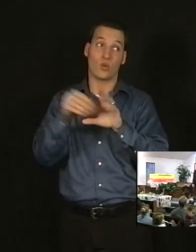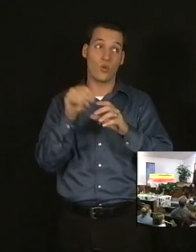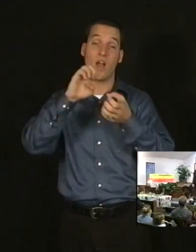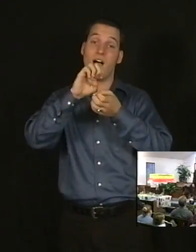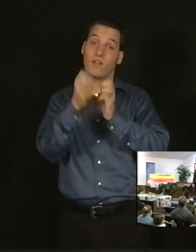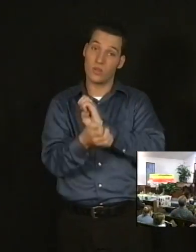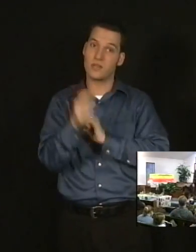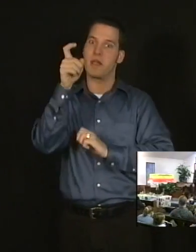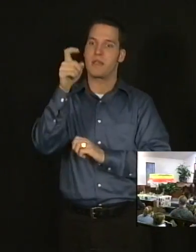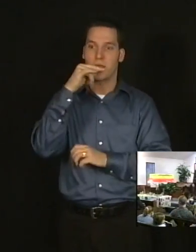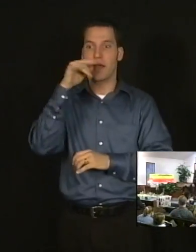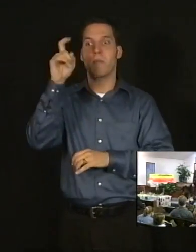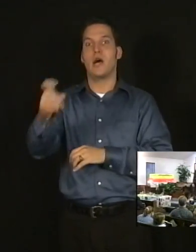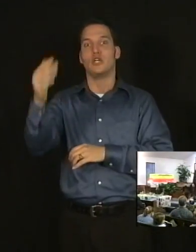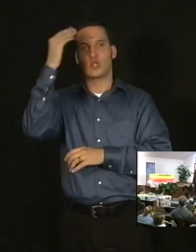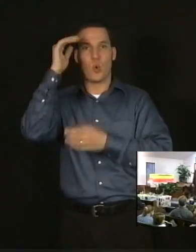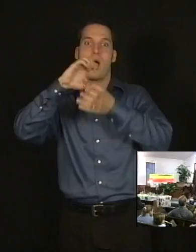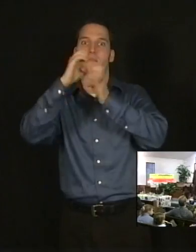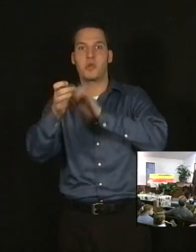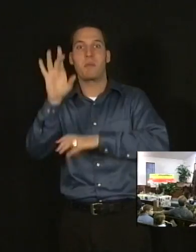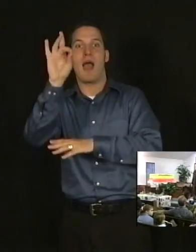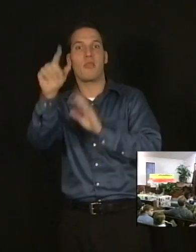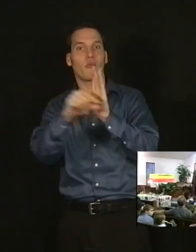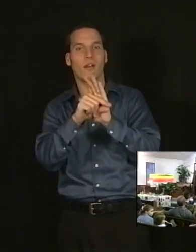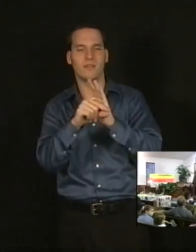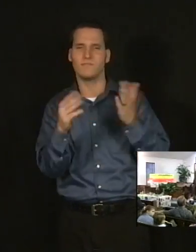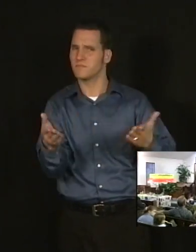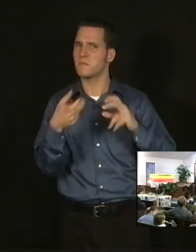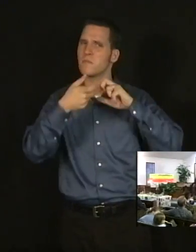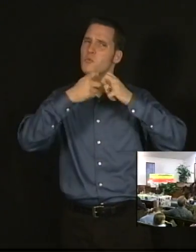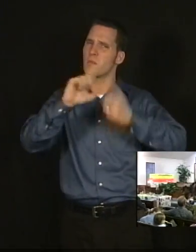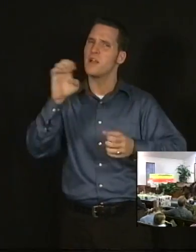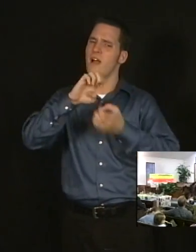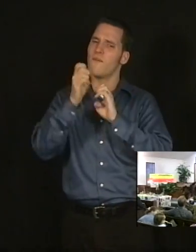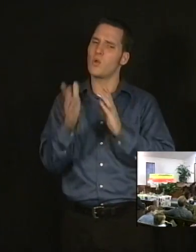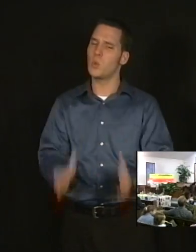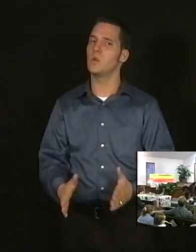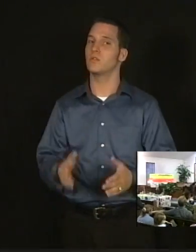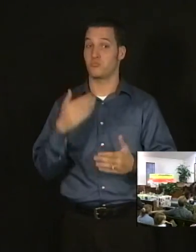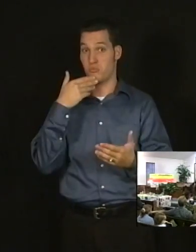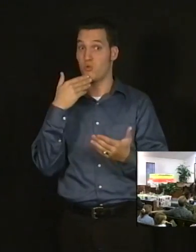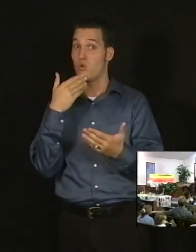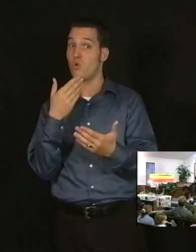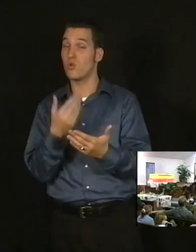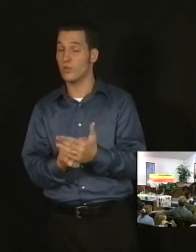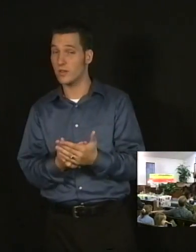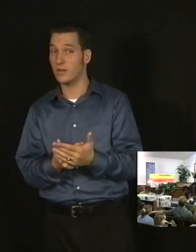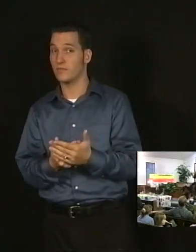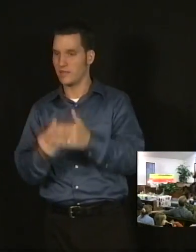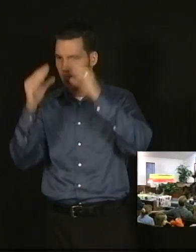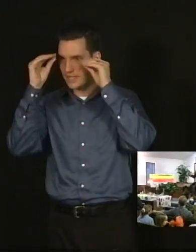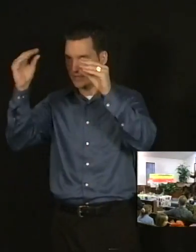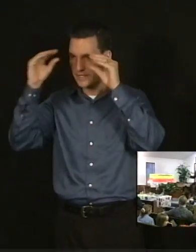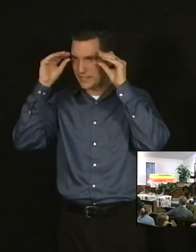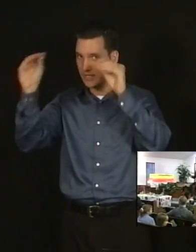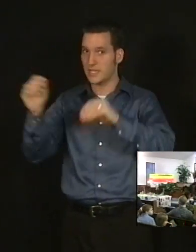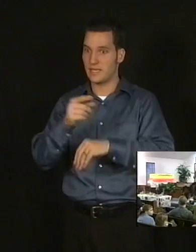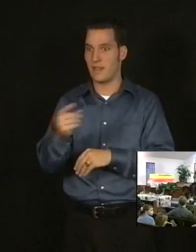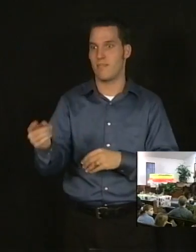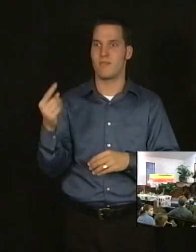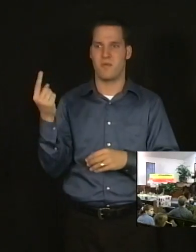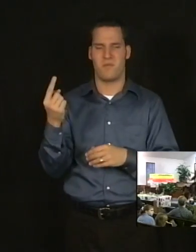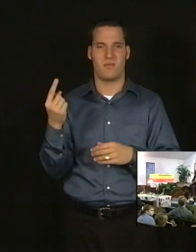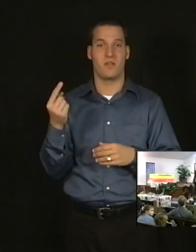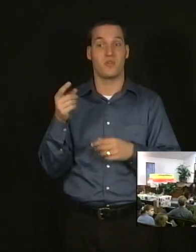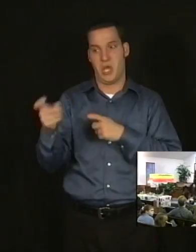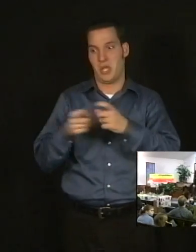grade. Now the problem is, the atheists are really good at packing that committee. That way you only have to have 5 or 6 atheists in the whole state, and you can control